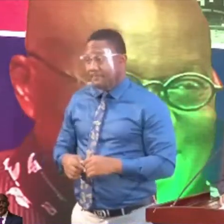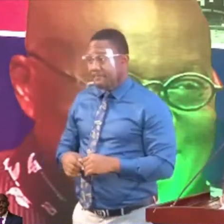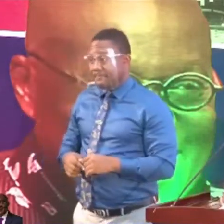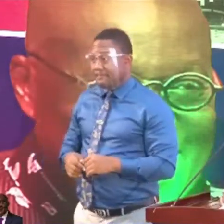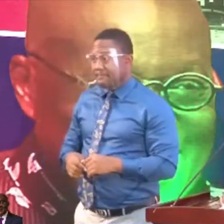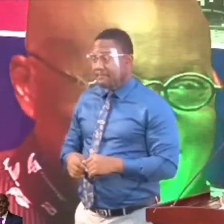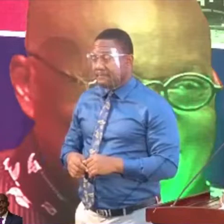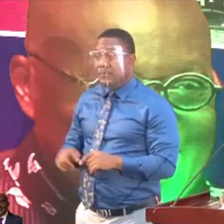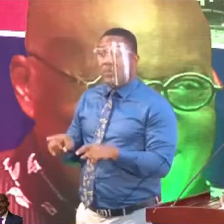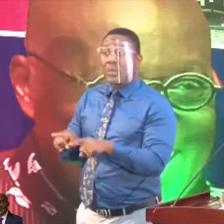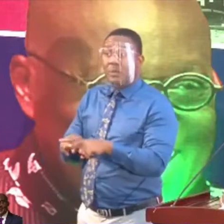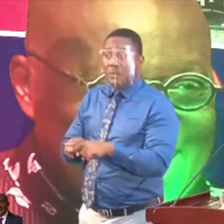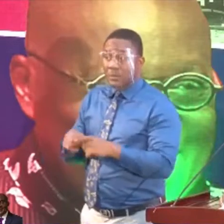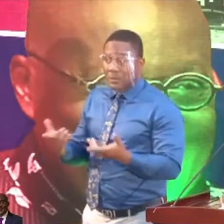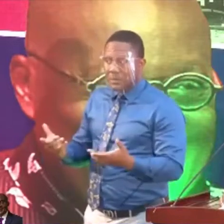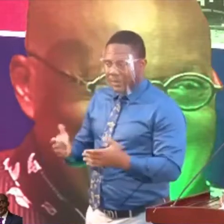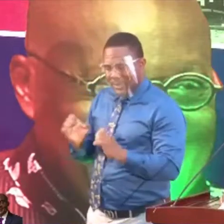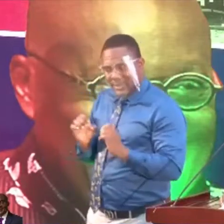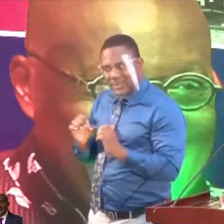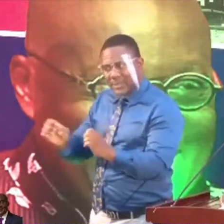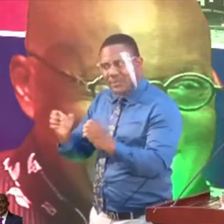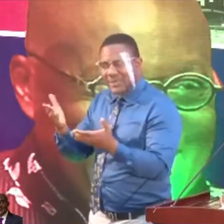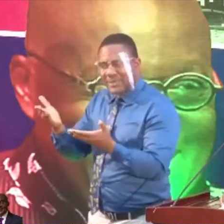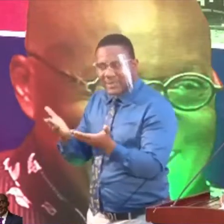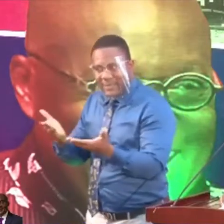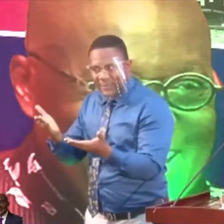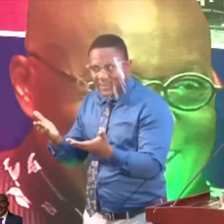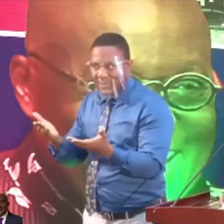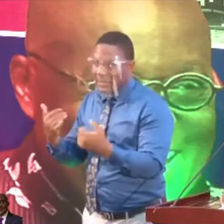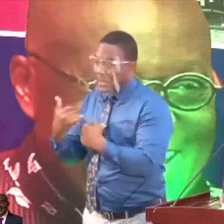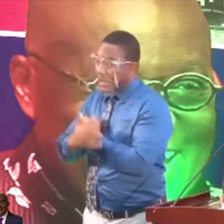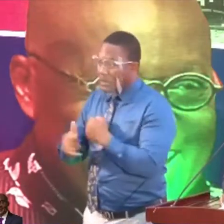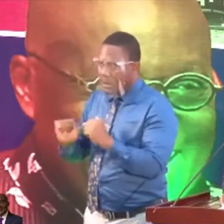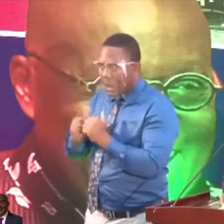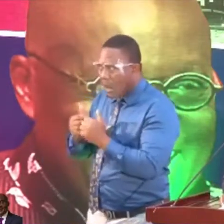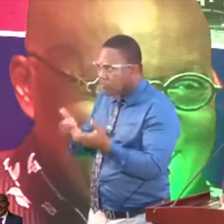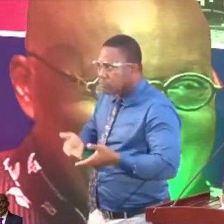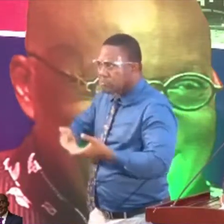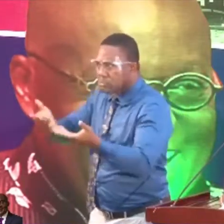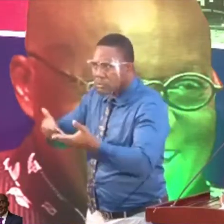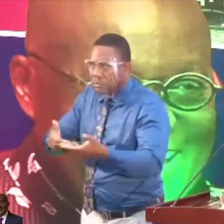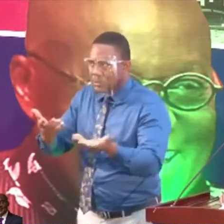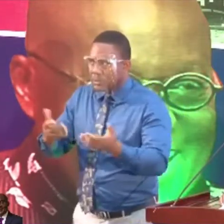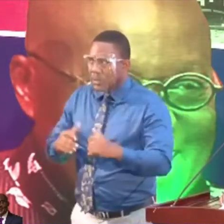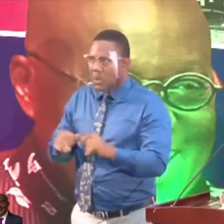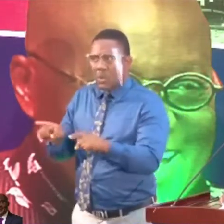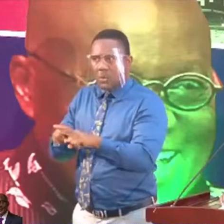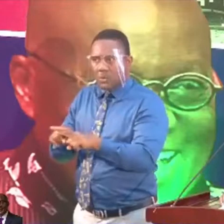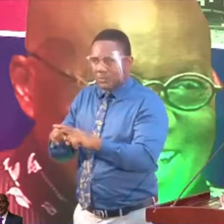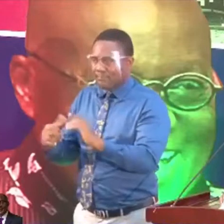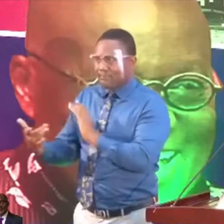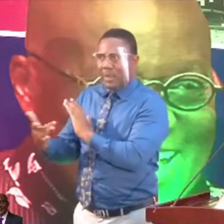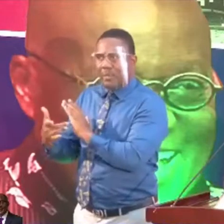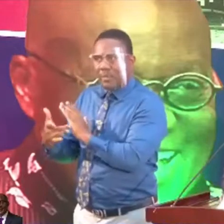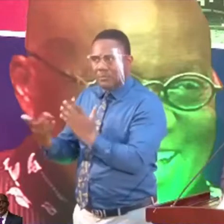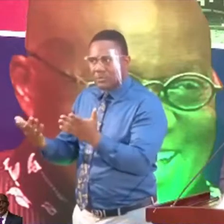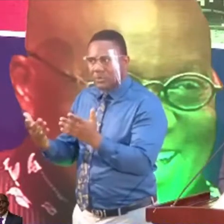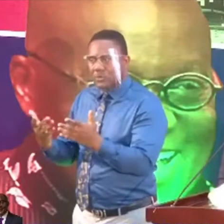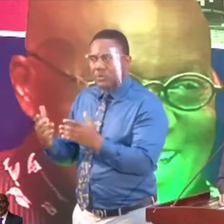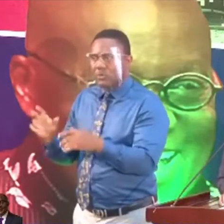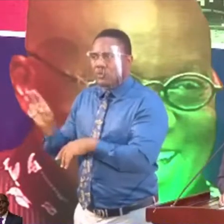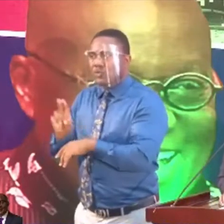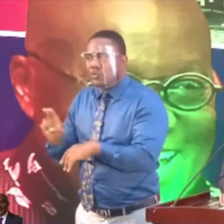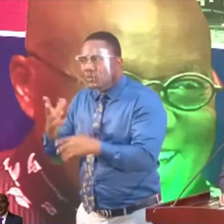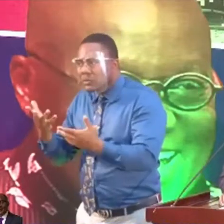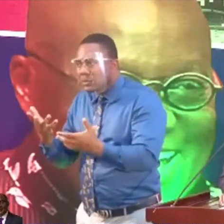efficient delivery of emergency services across the country, and how to leverage technology to digitally transform